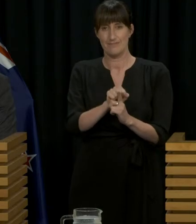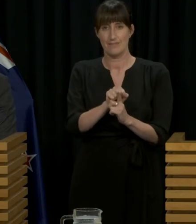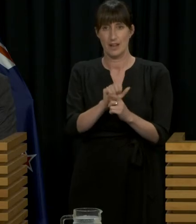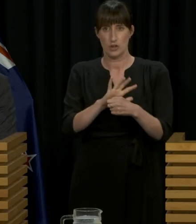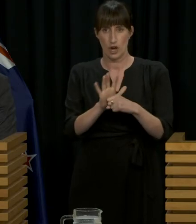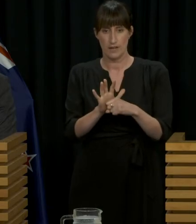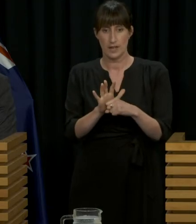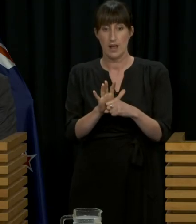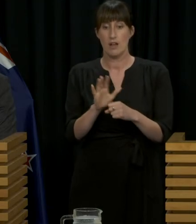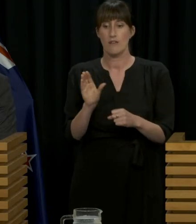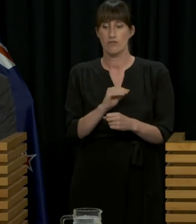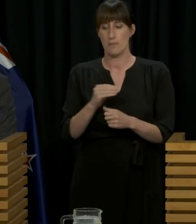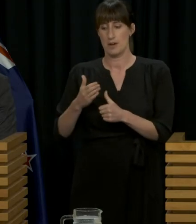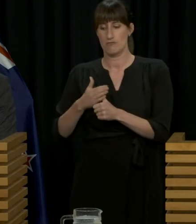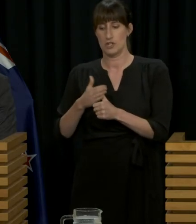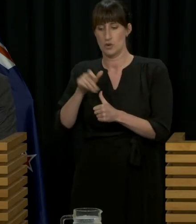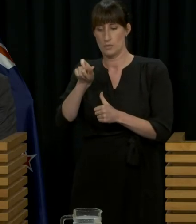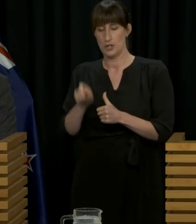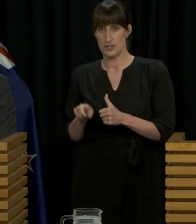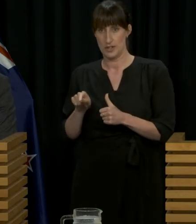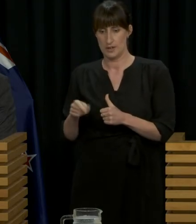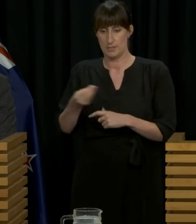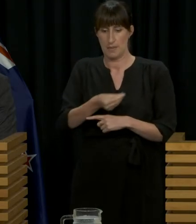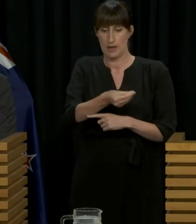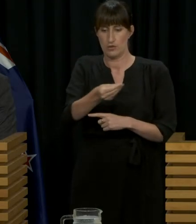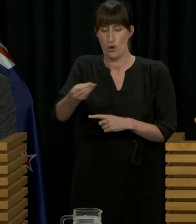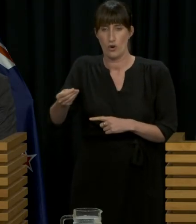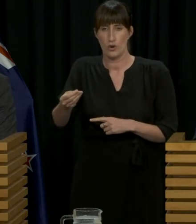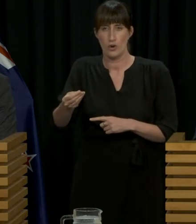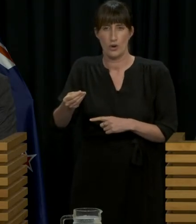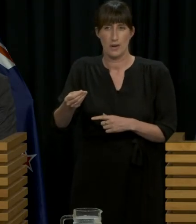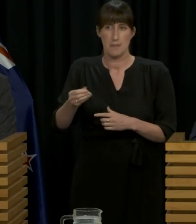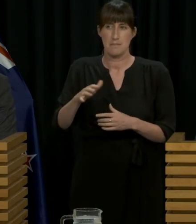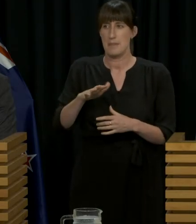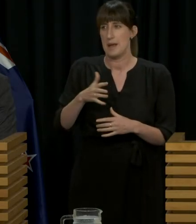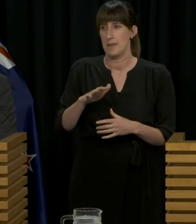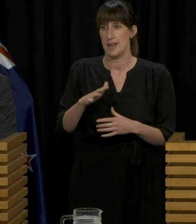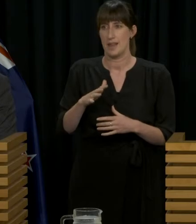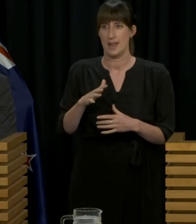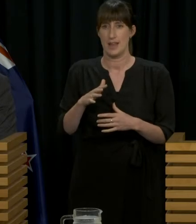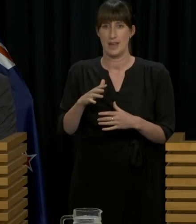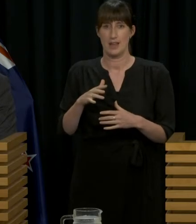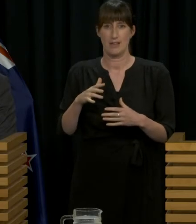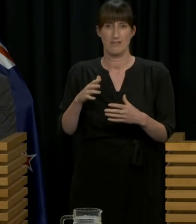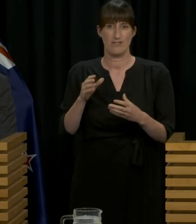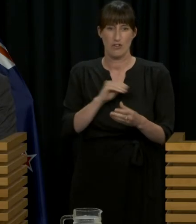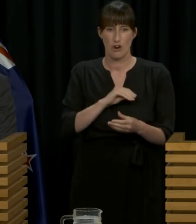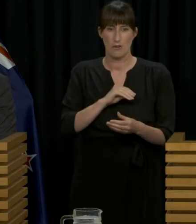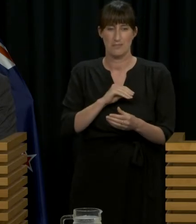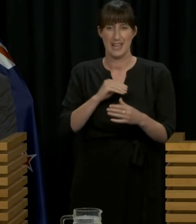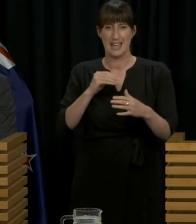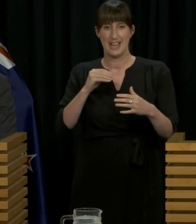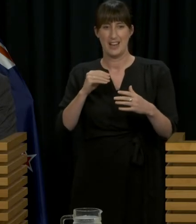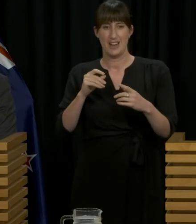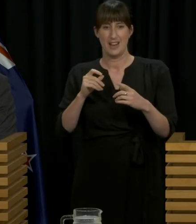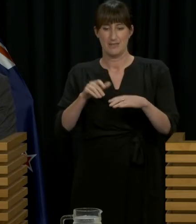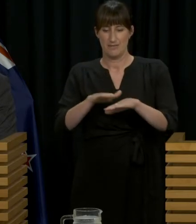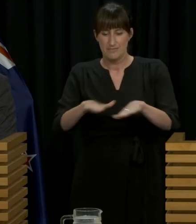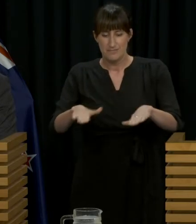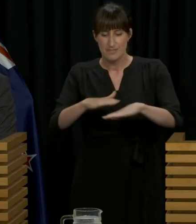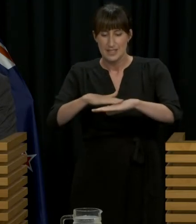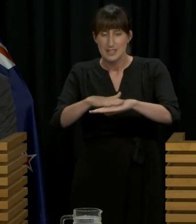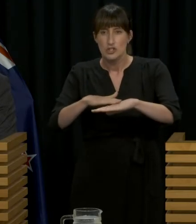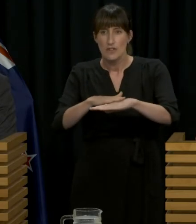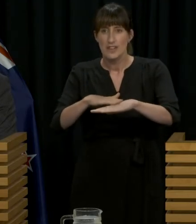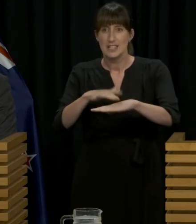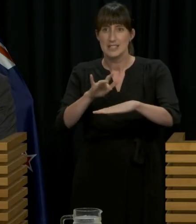source case there, and so that may have been through a fomite transmission or through aerosol transmission. And